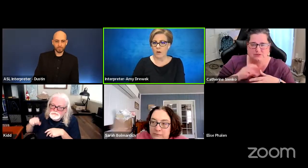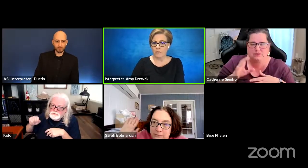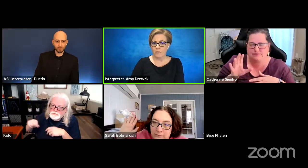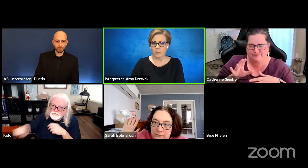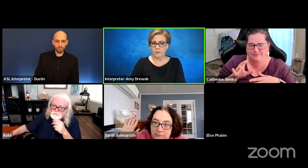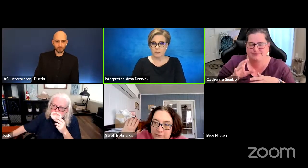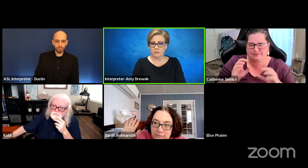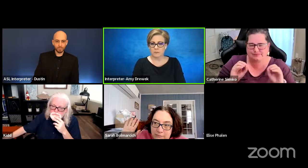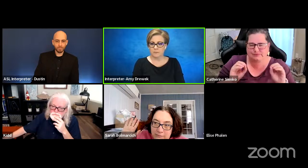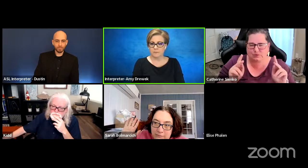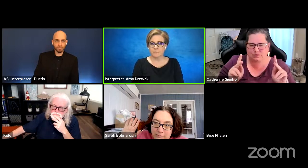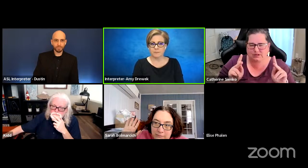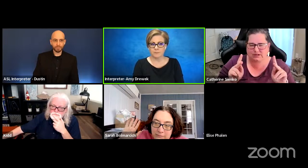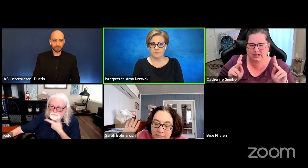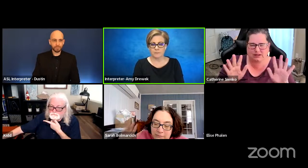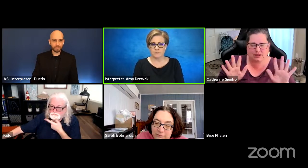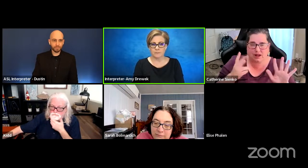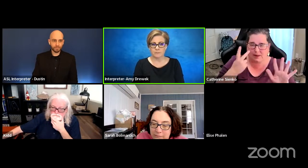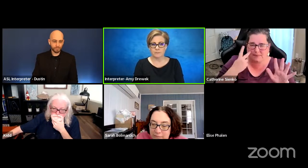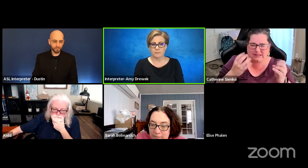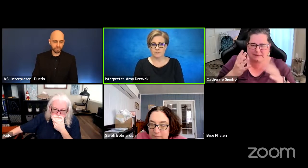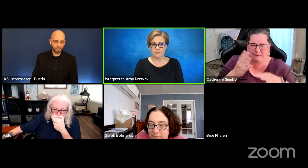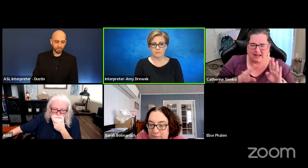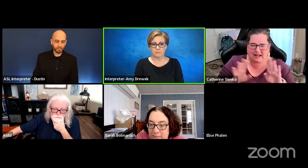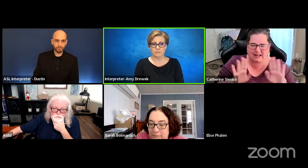Should we do a roll call vote?